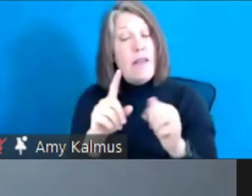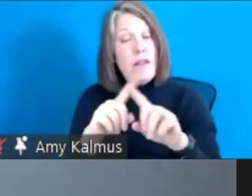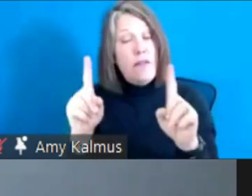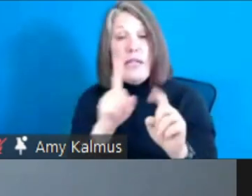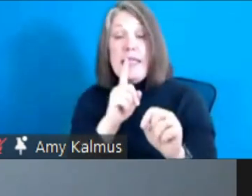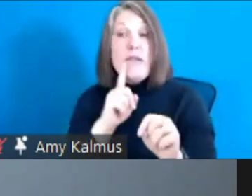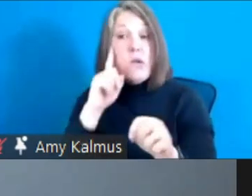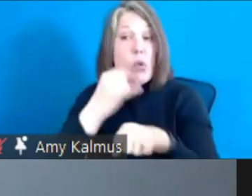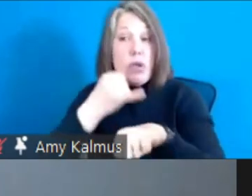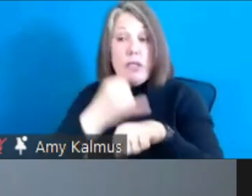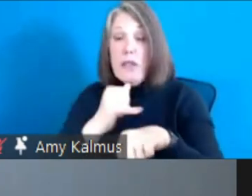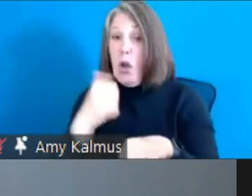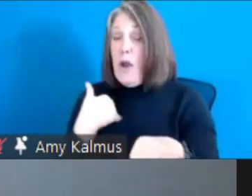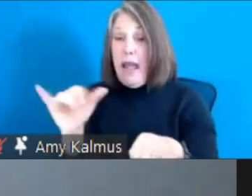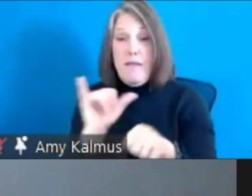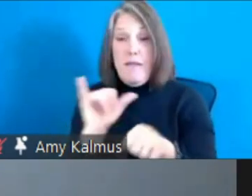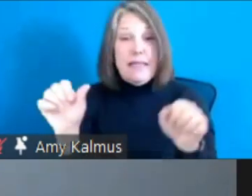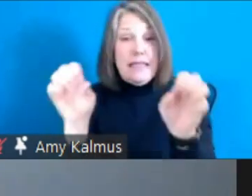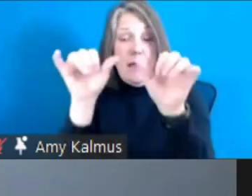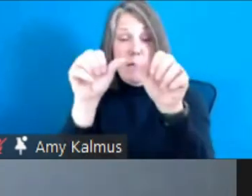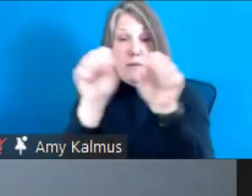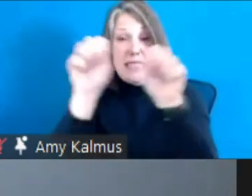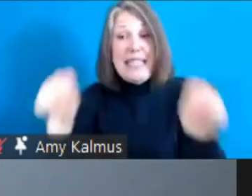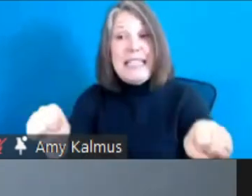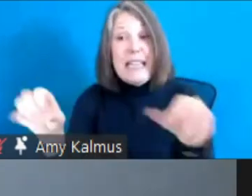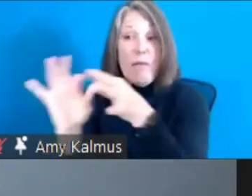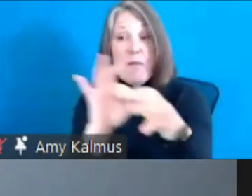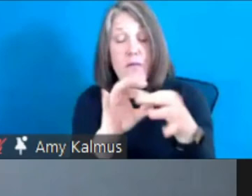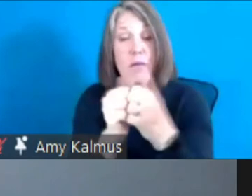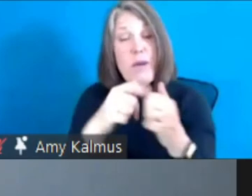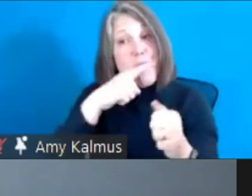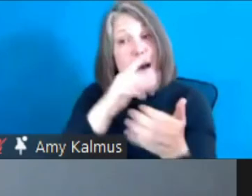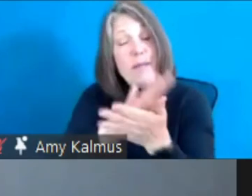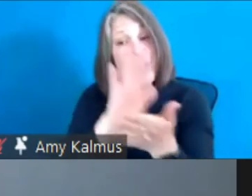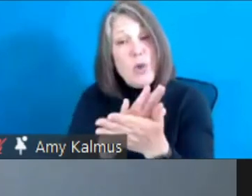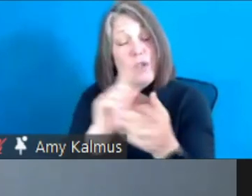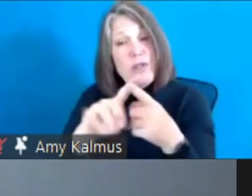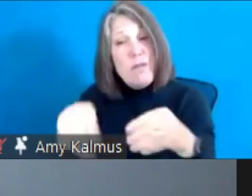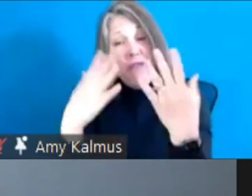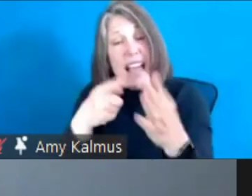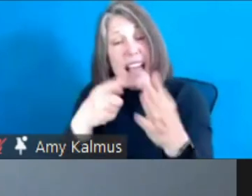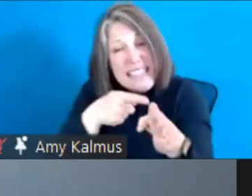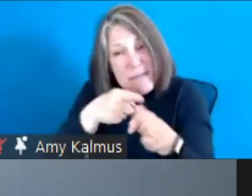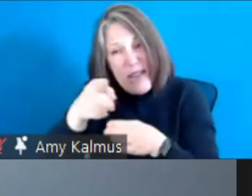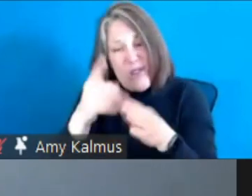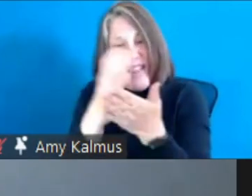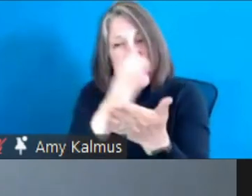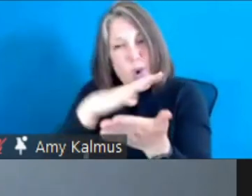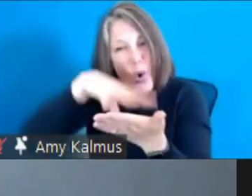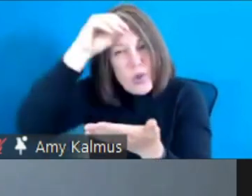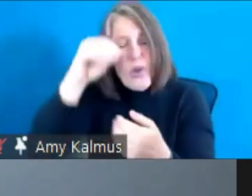the same system of collaboration with public schools to provide specialized course learning